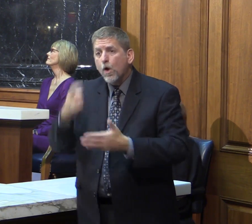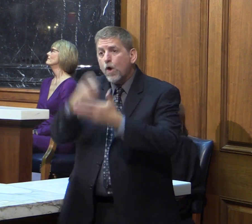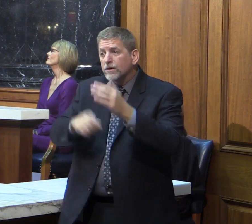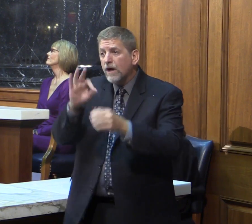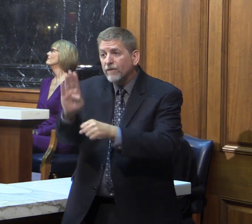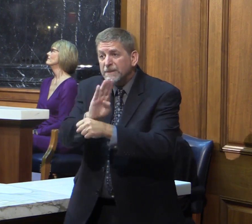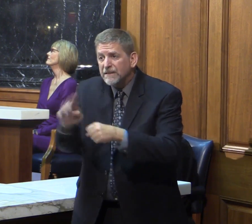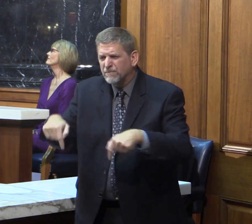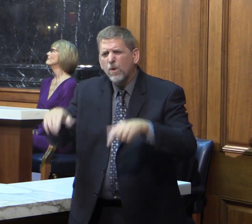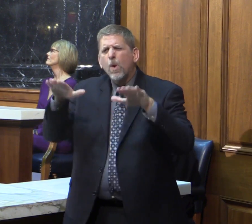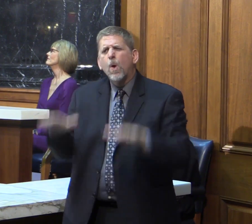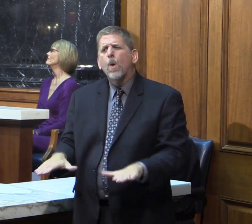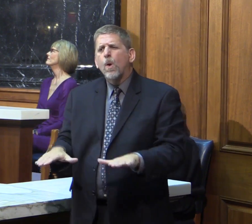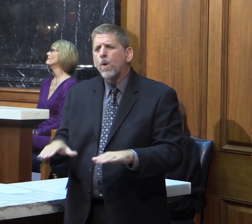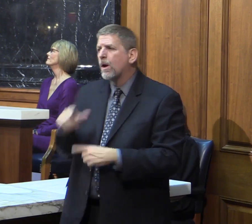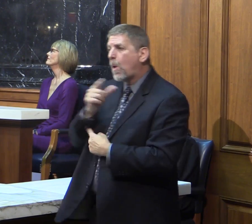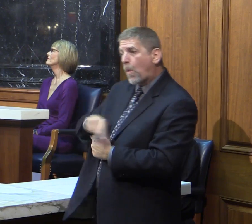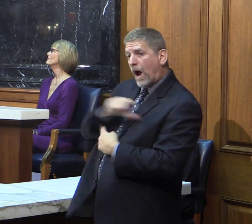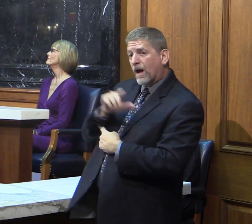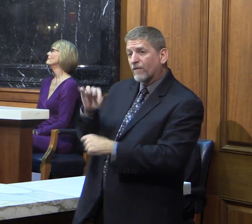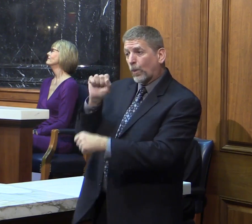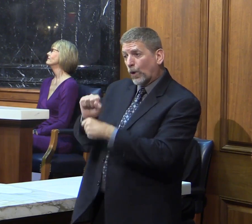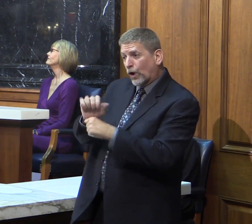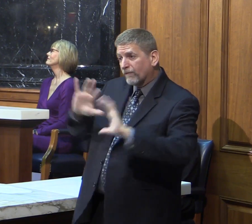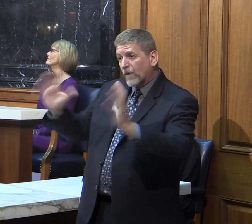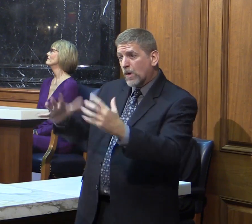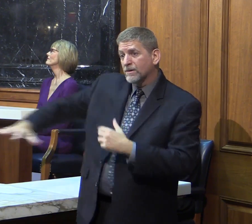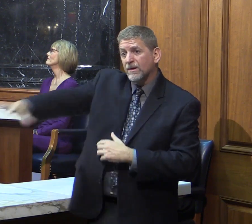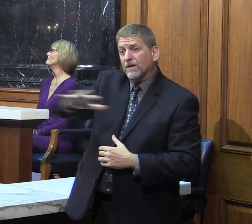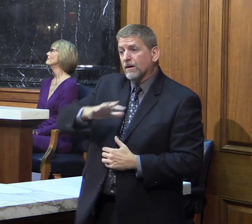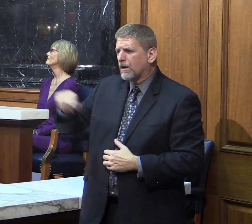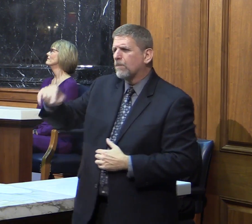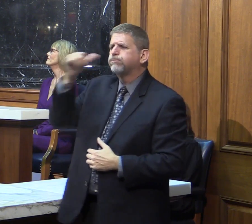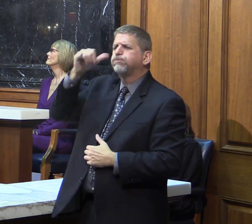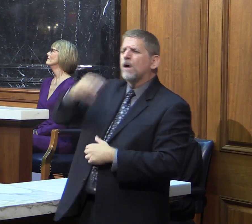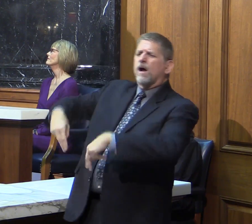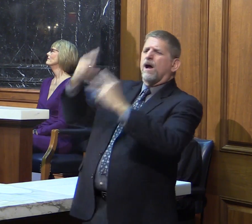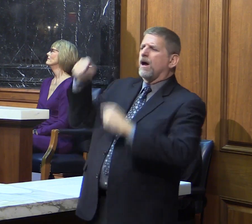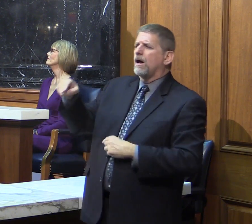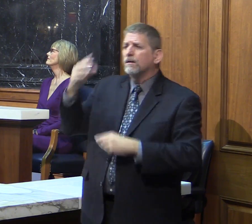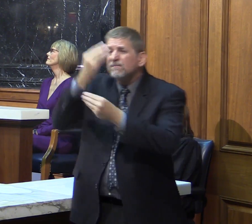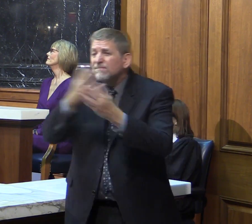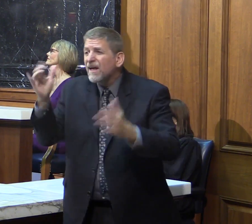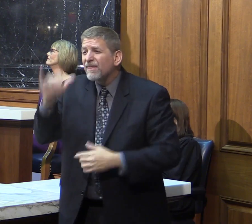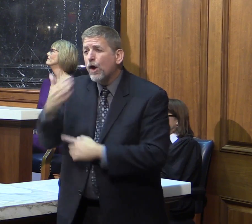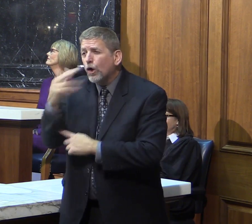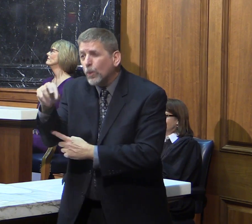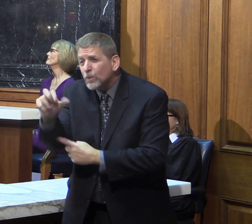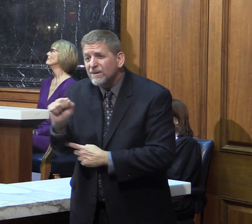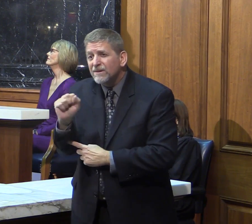of our workforce is high. This is great news for Hoosier workers. But